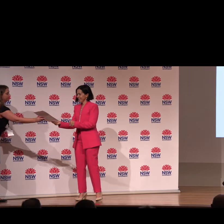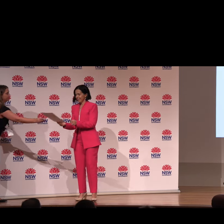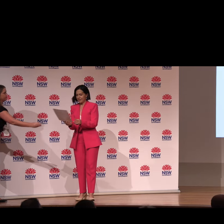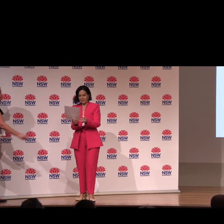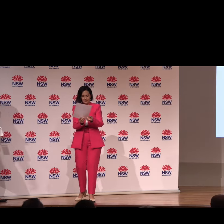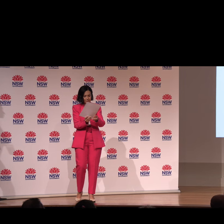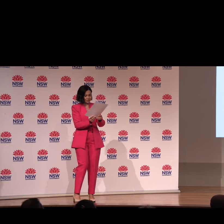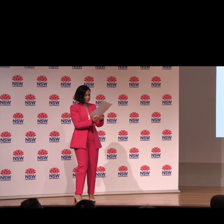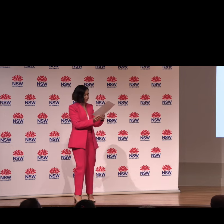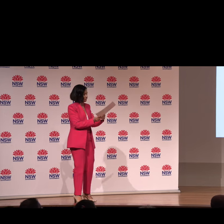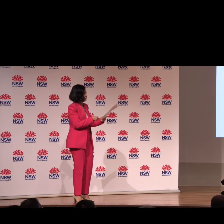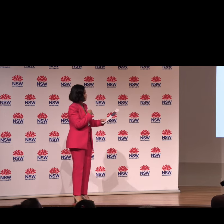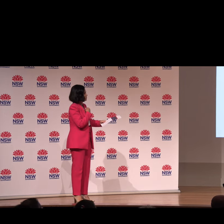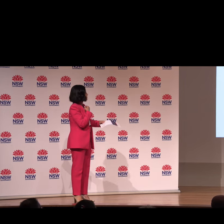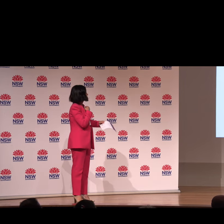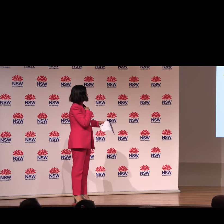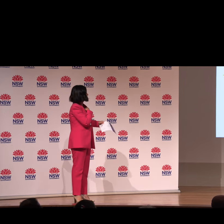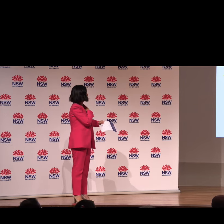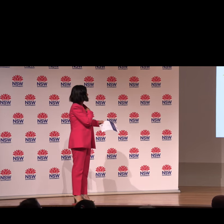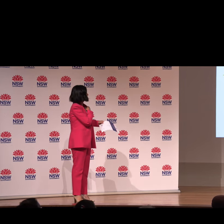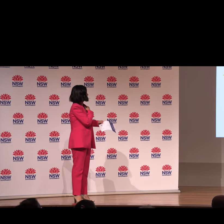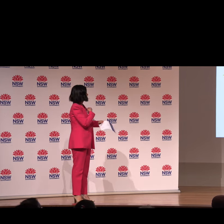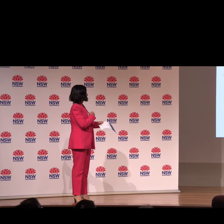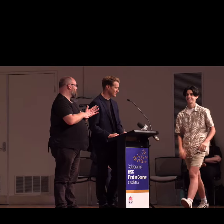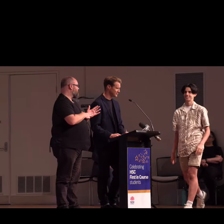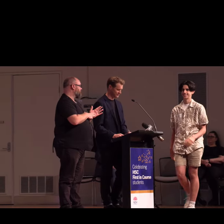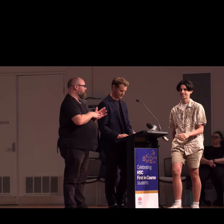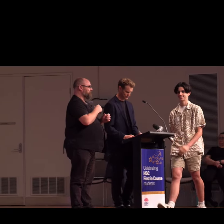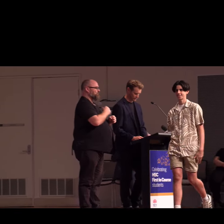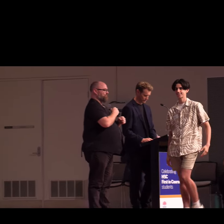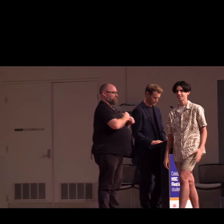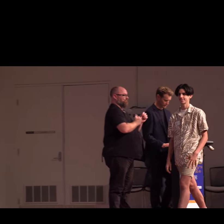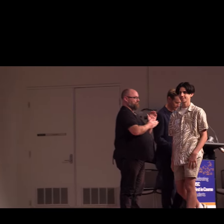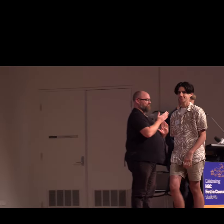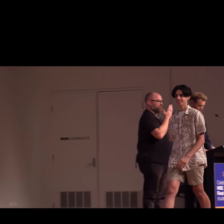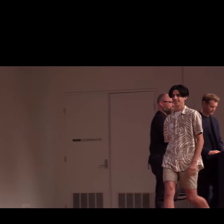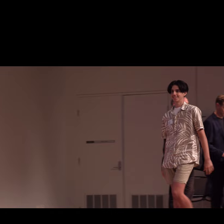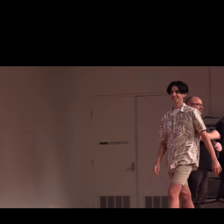In French beginners, Liam Lightfoot, Gosford High School.